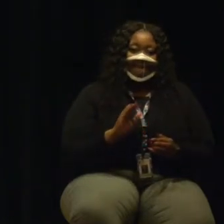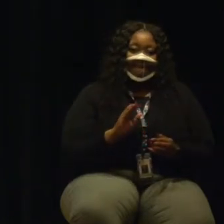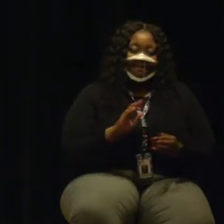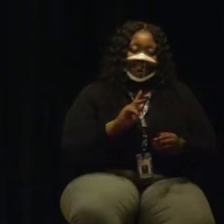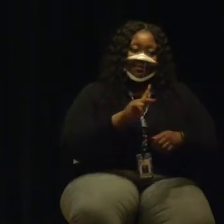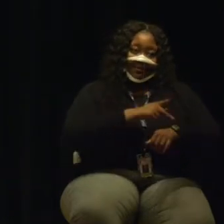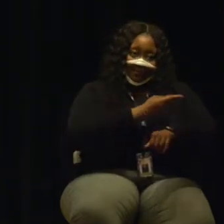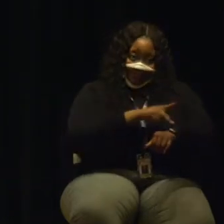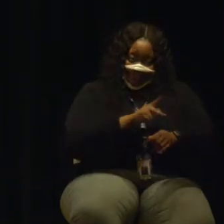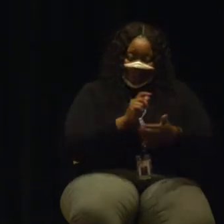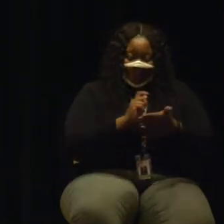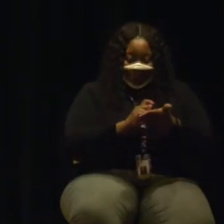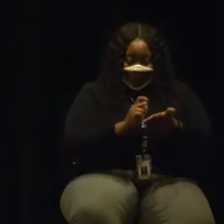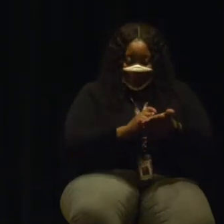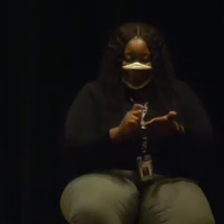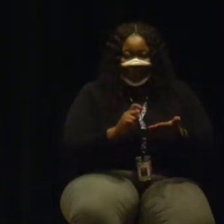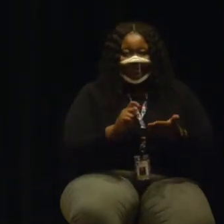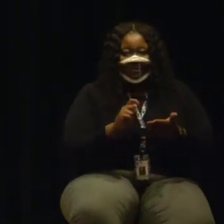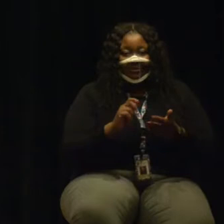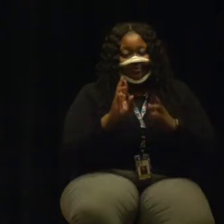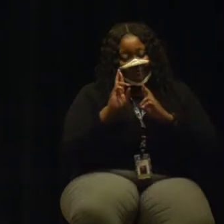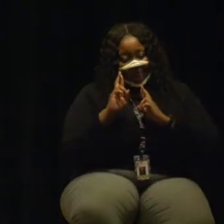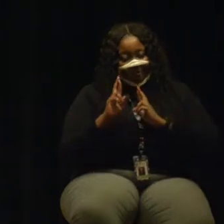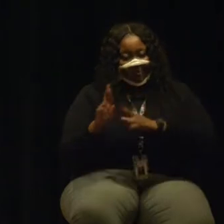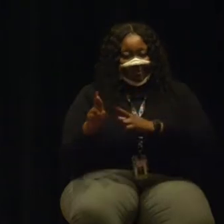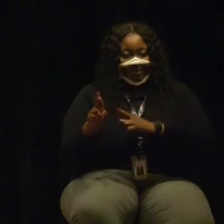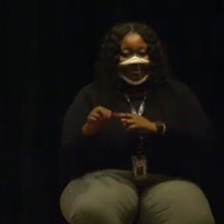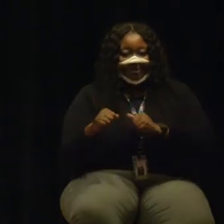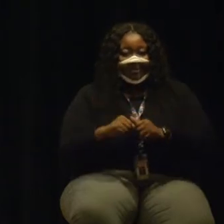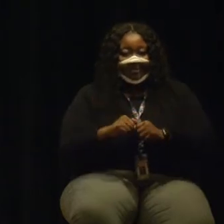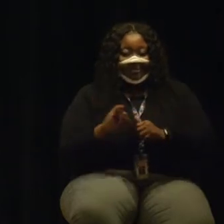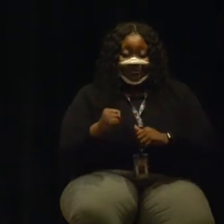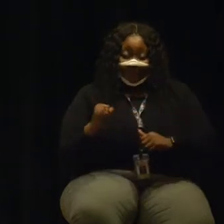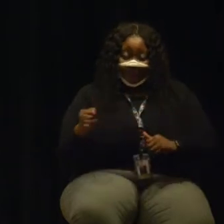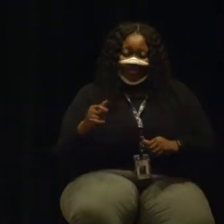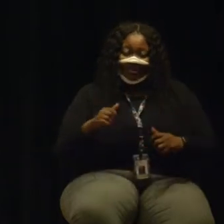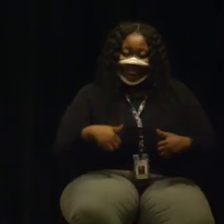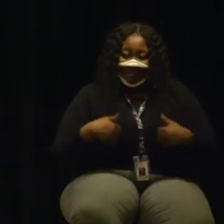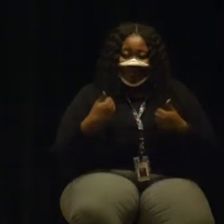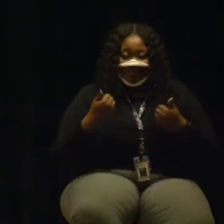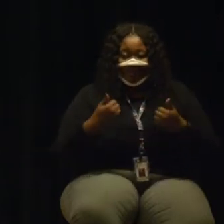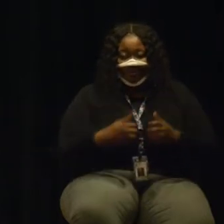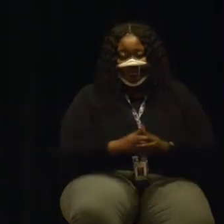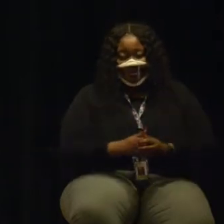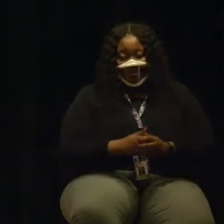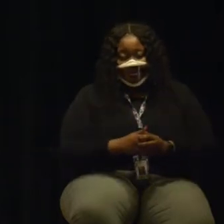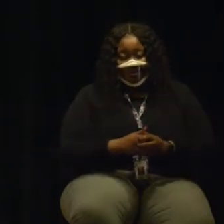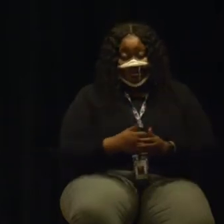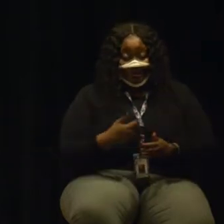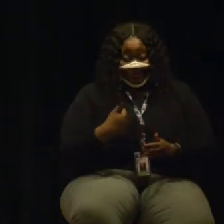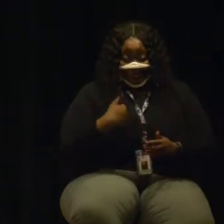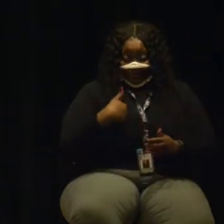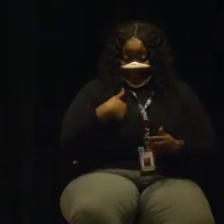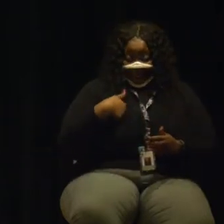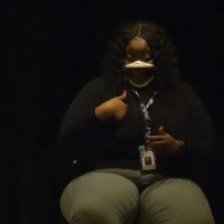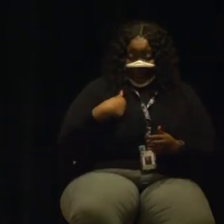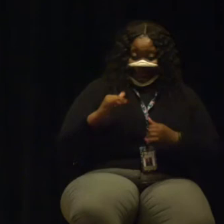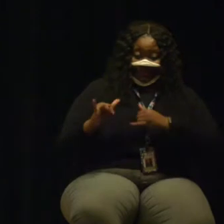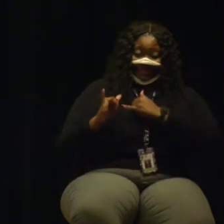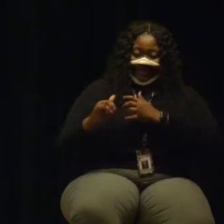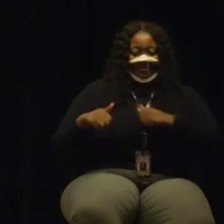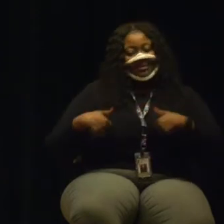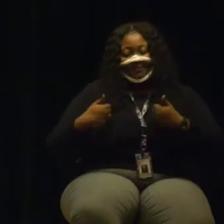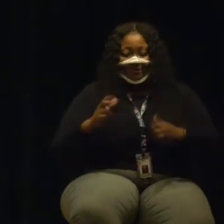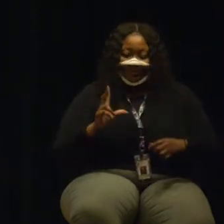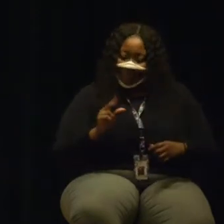respect that honors the life that was lived. And so I didn't live that life. So I spent 8 years working on the